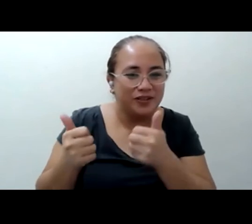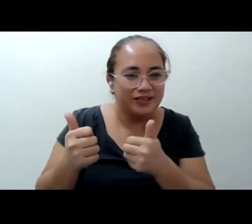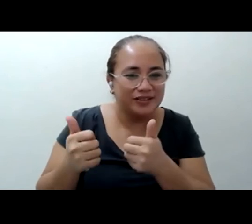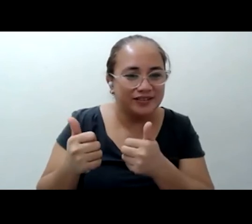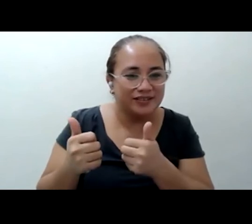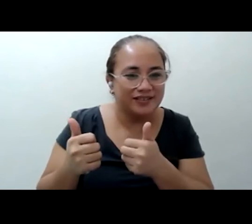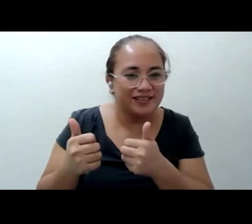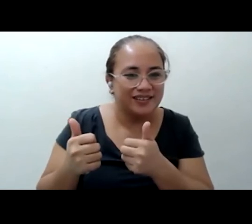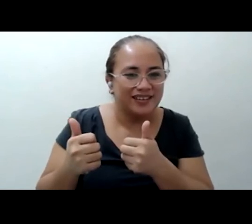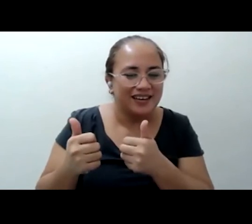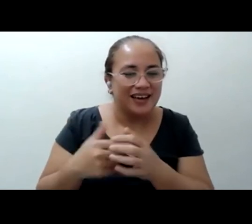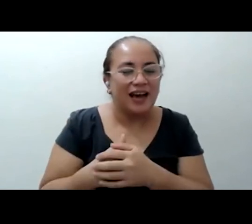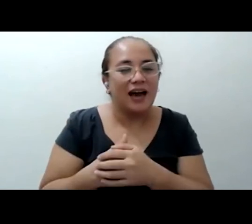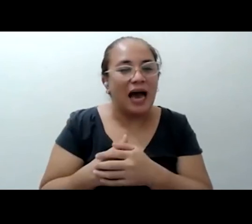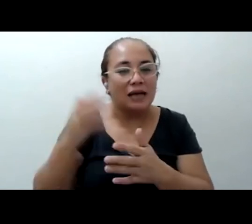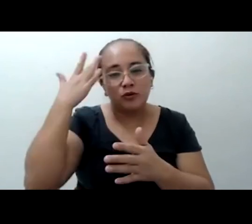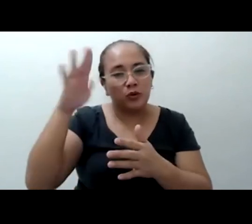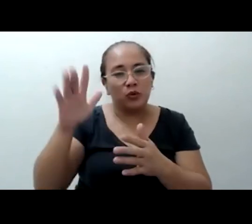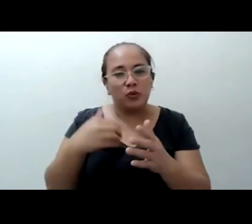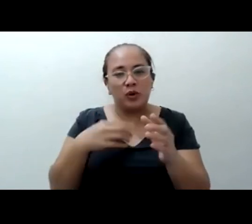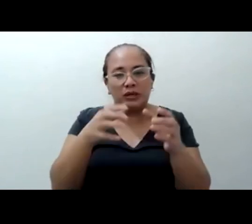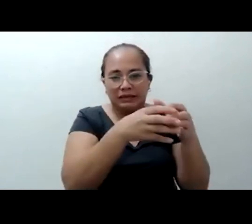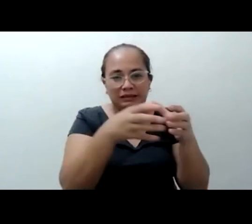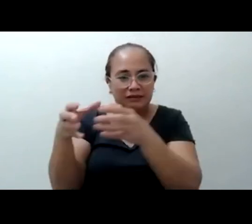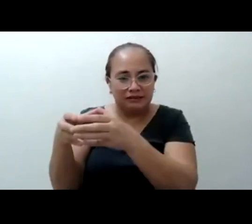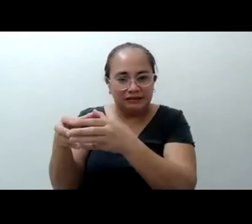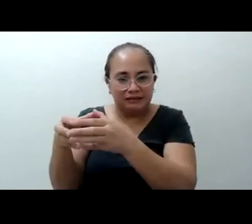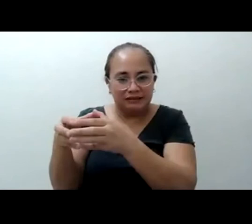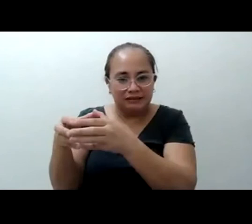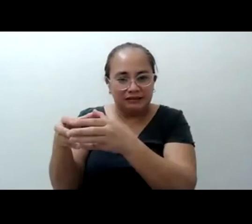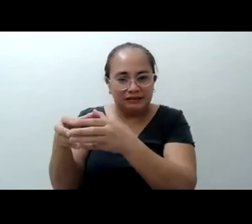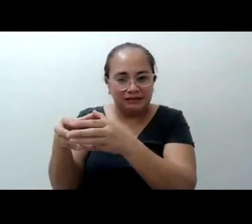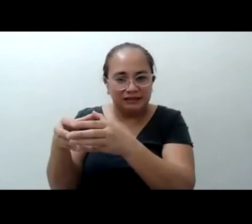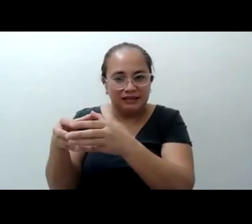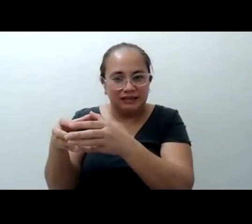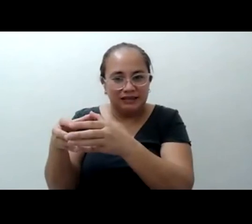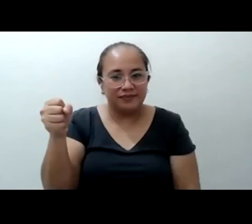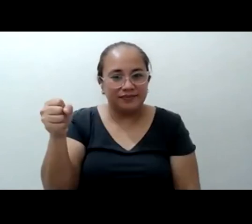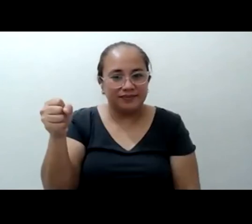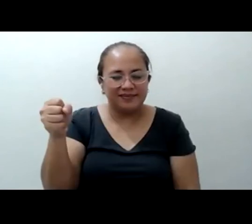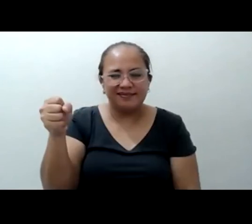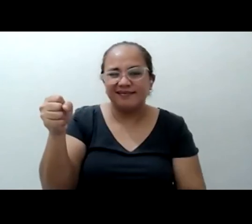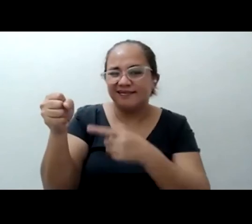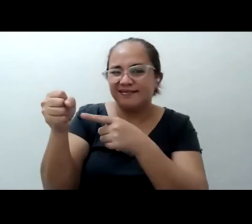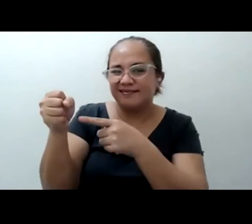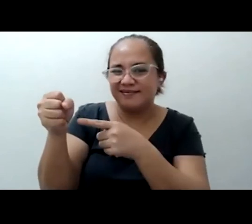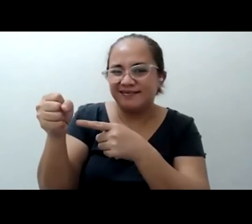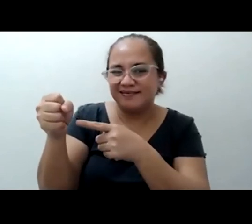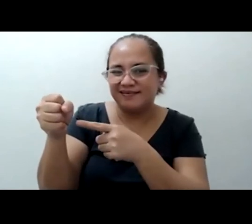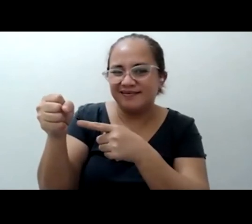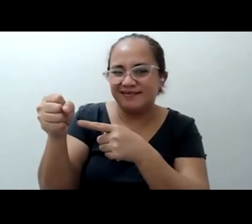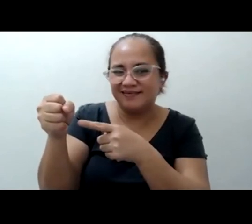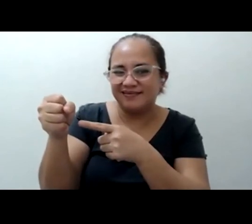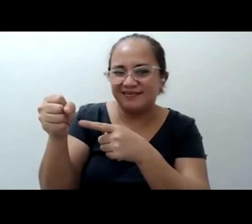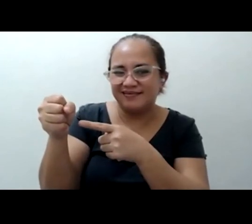well, you don't know, we don't know what the classification is yet, and I don't think we should spend time arguing on the classification. We need